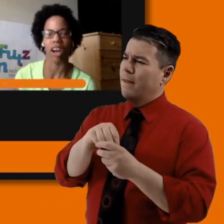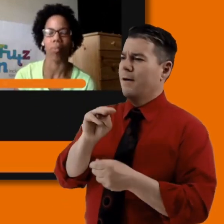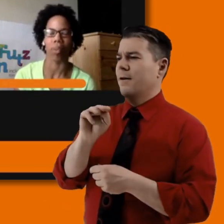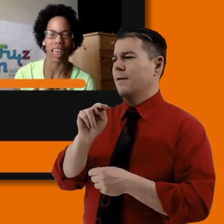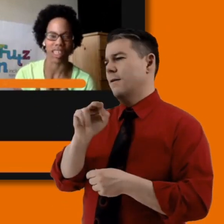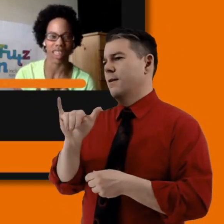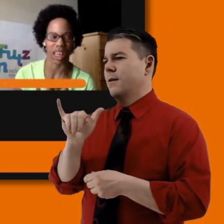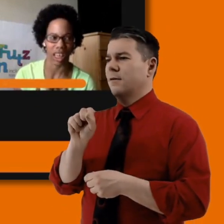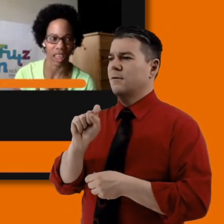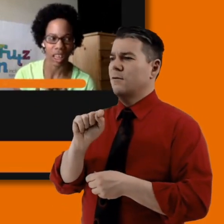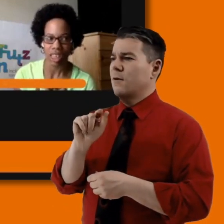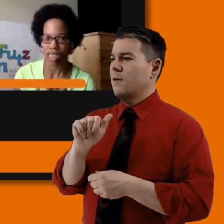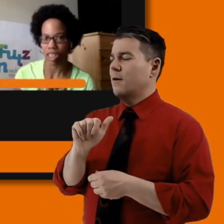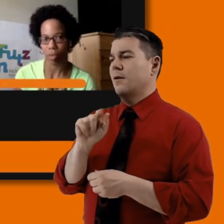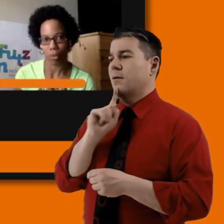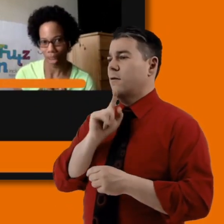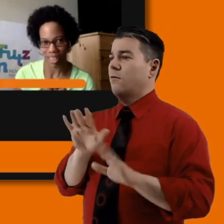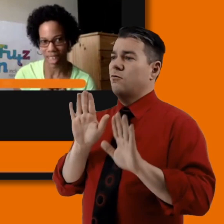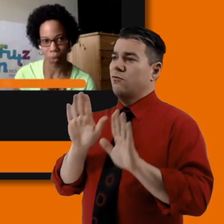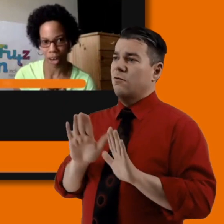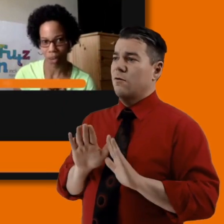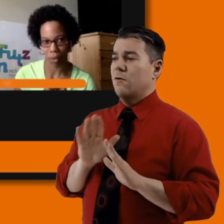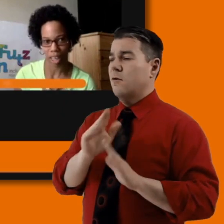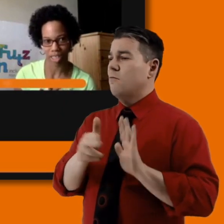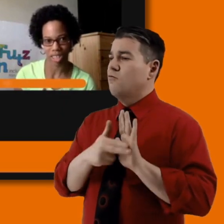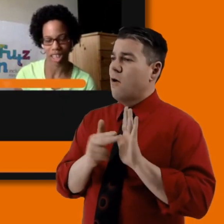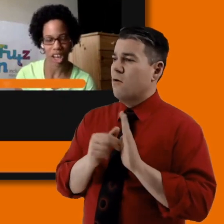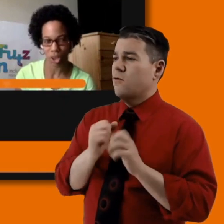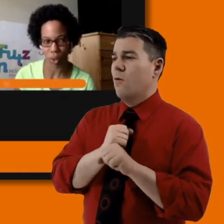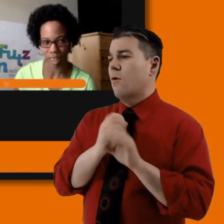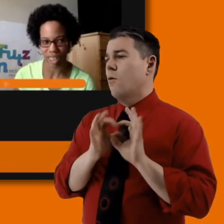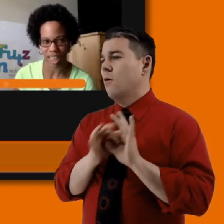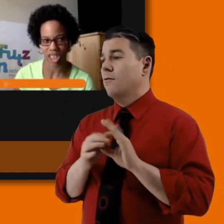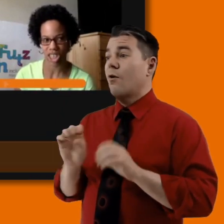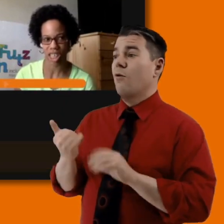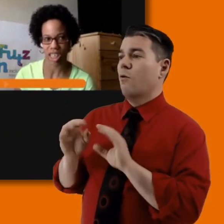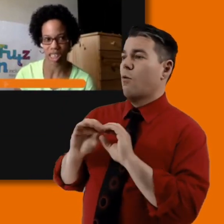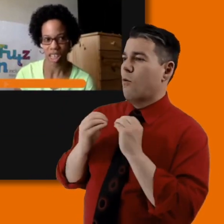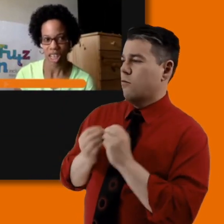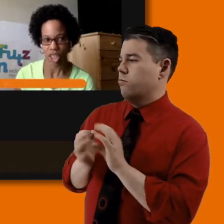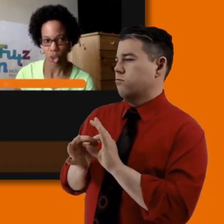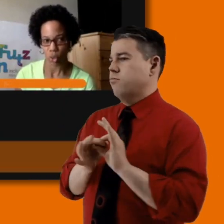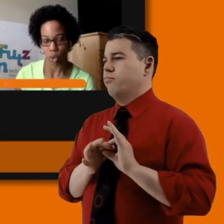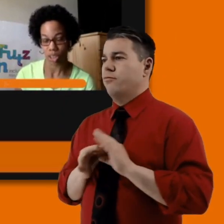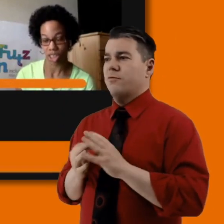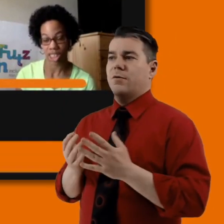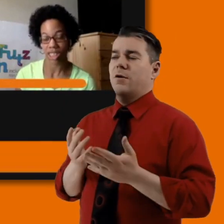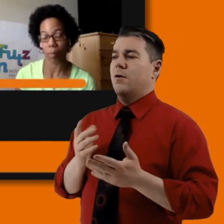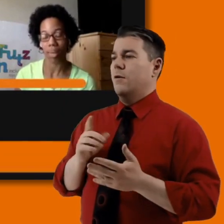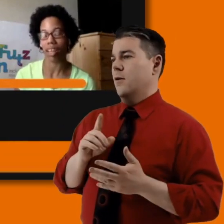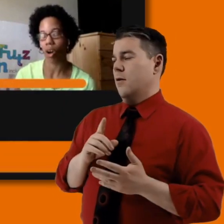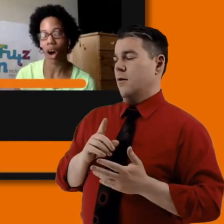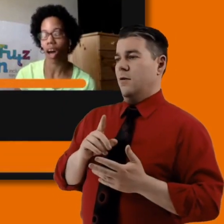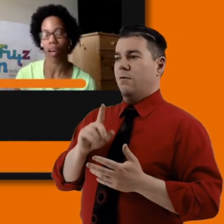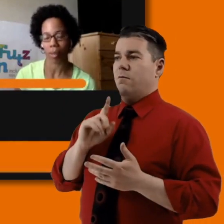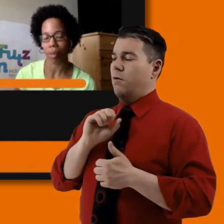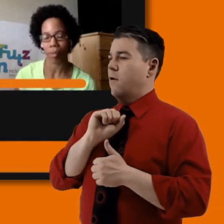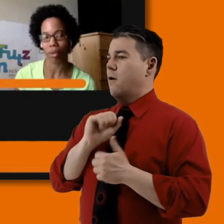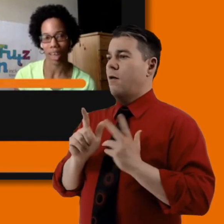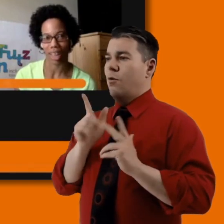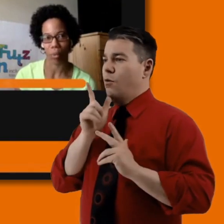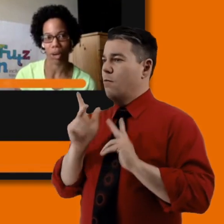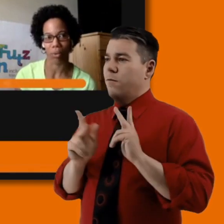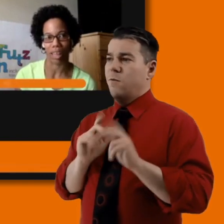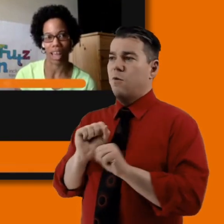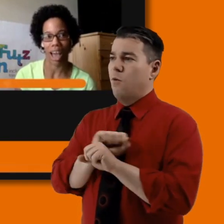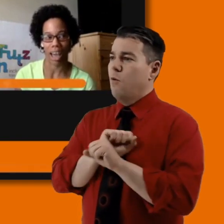NYSOTA. They're amazing, to the brands they work with, the other organizations, to just all of the people